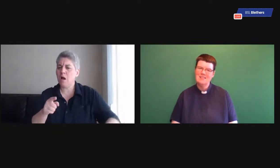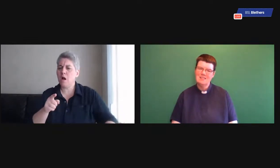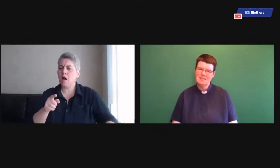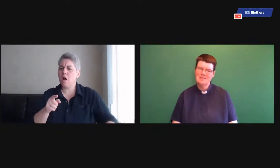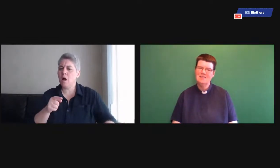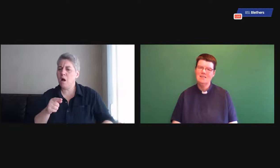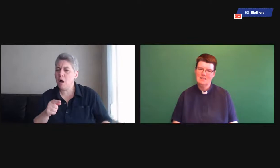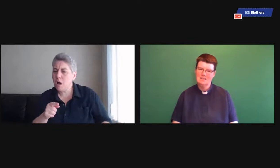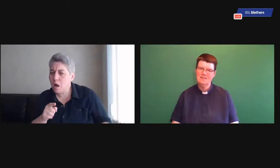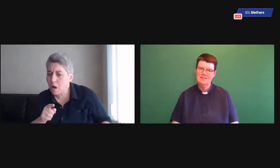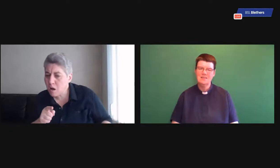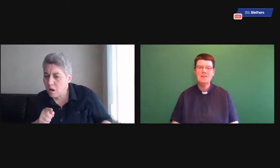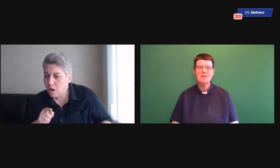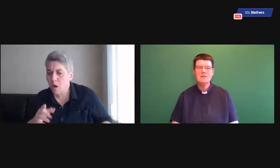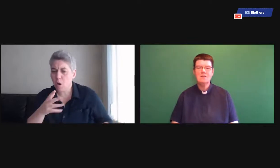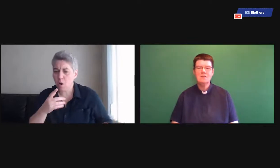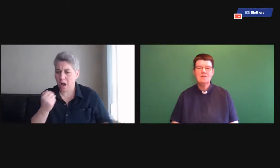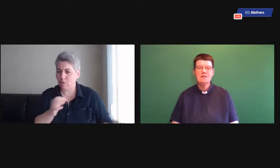do this job on my own.